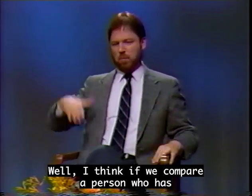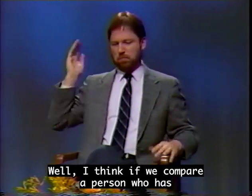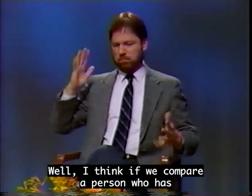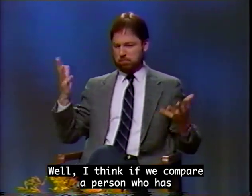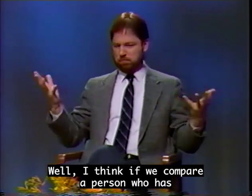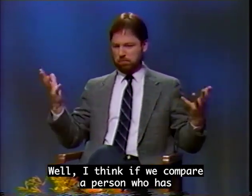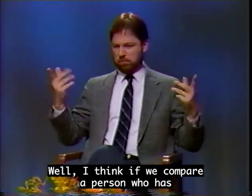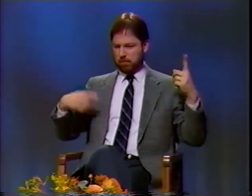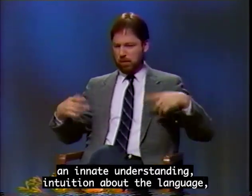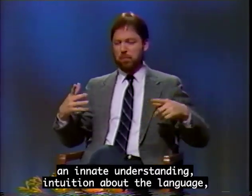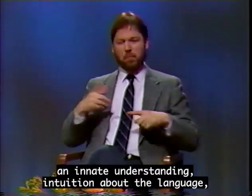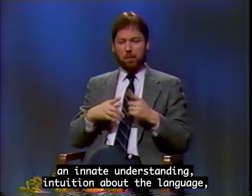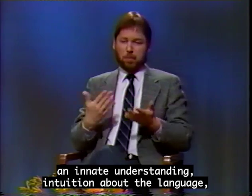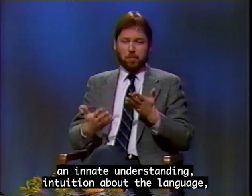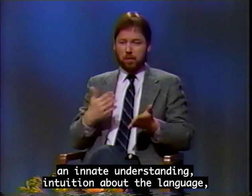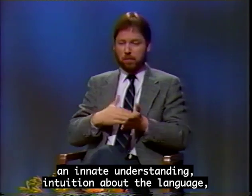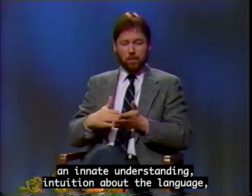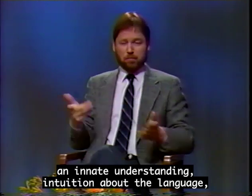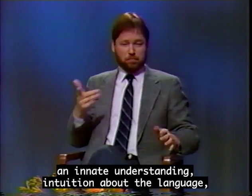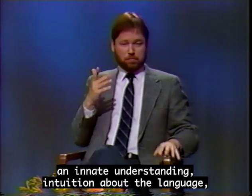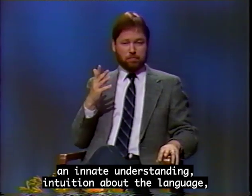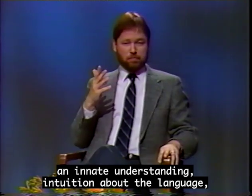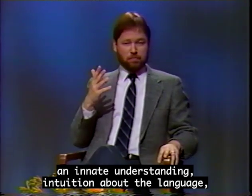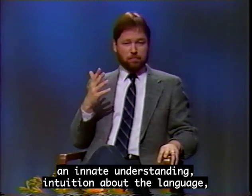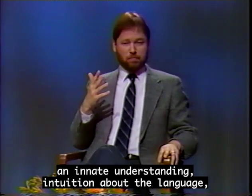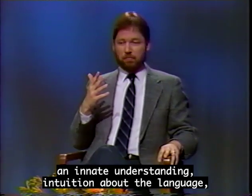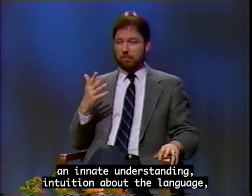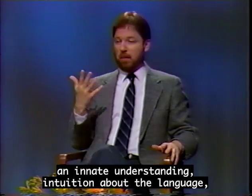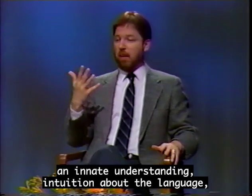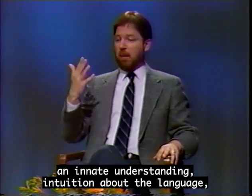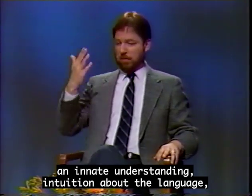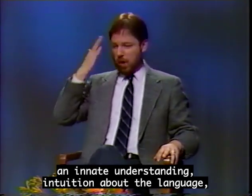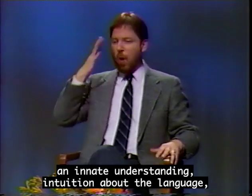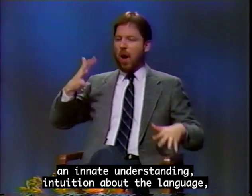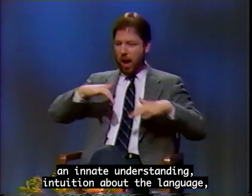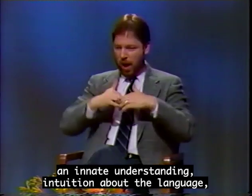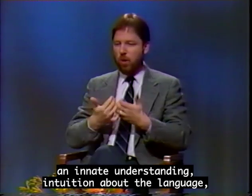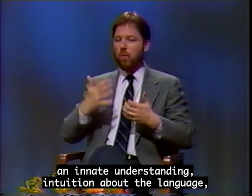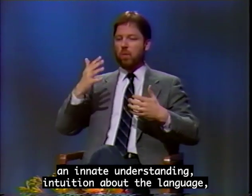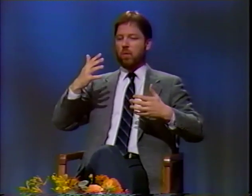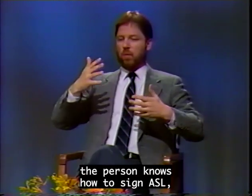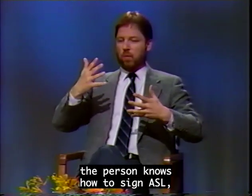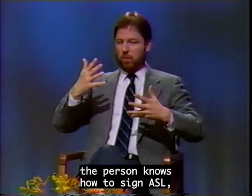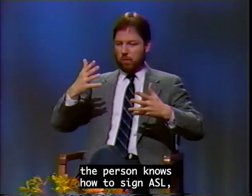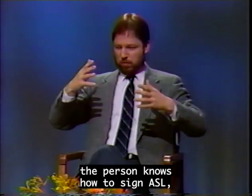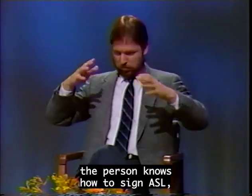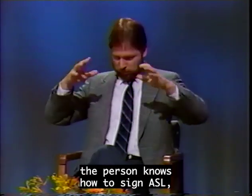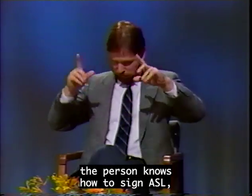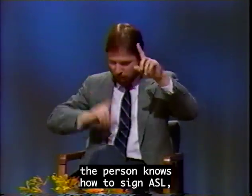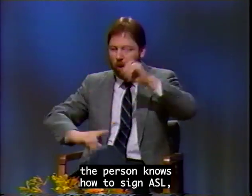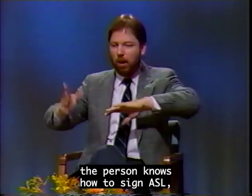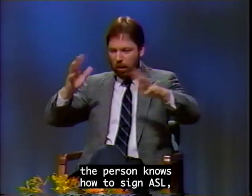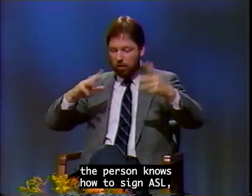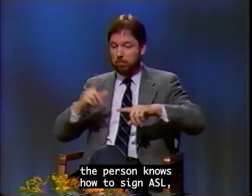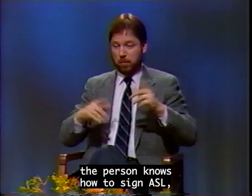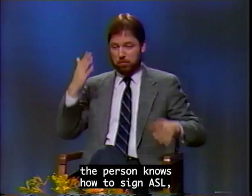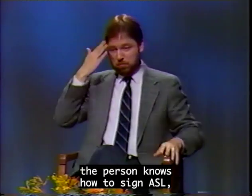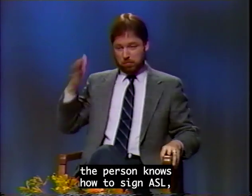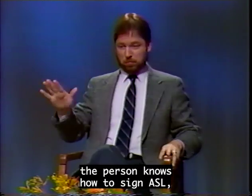a person who has an innate understanding, intuition about the language, the person knows how to sign